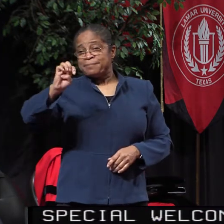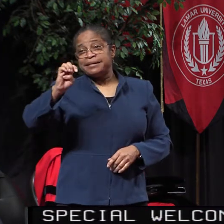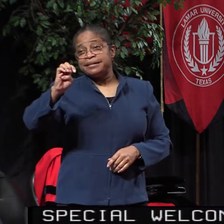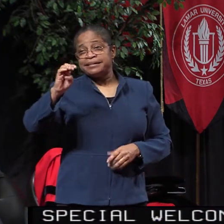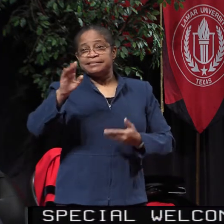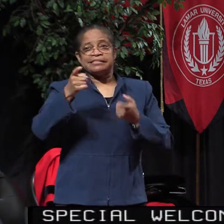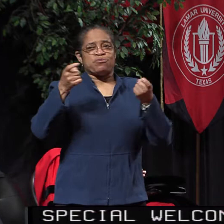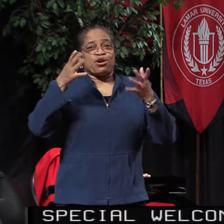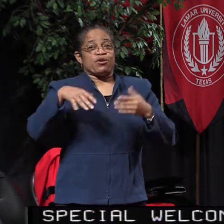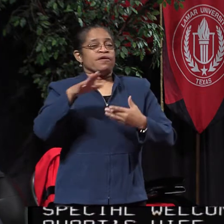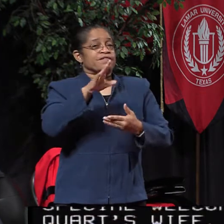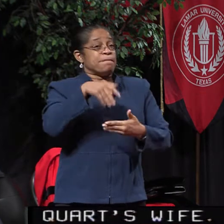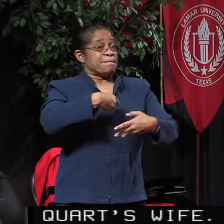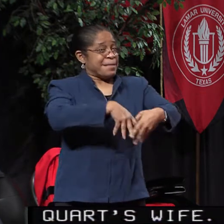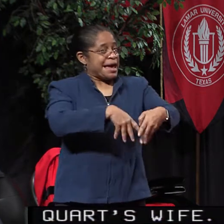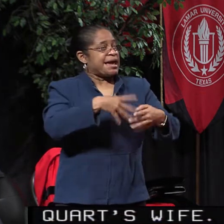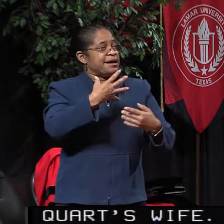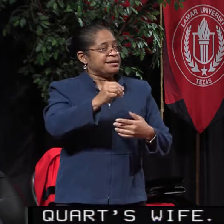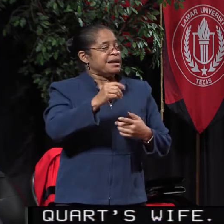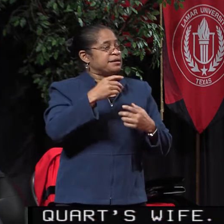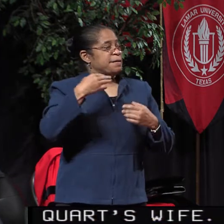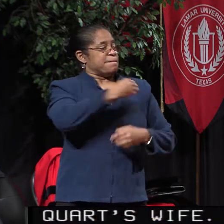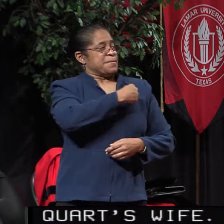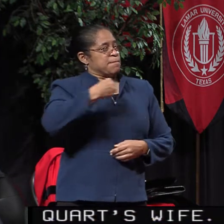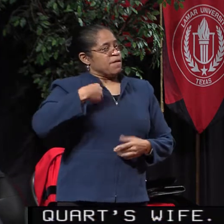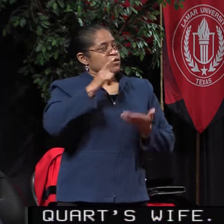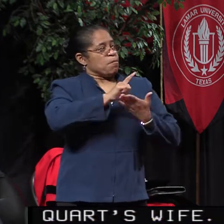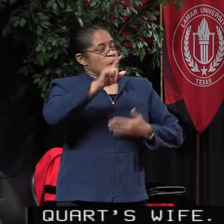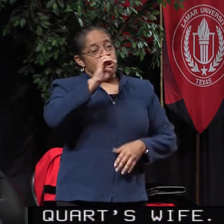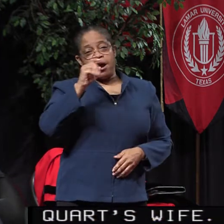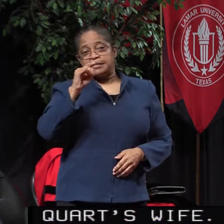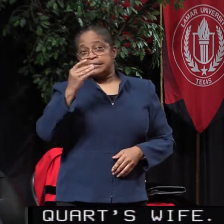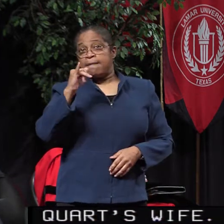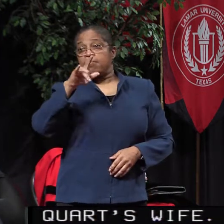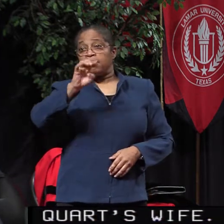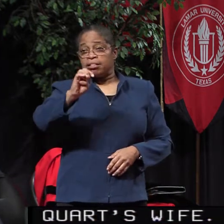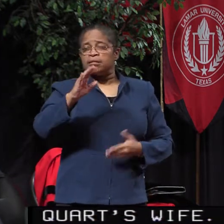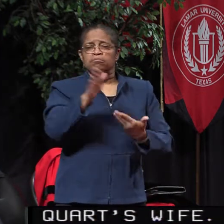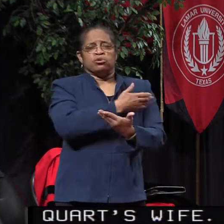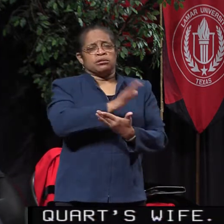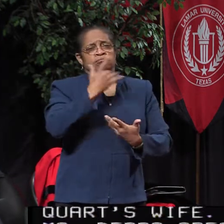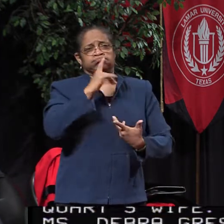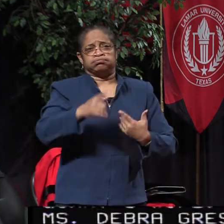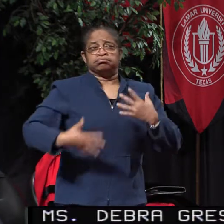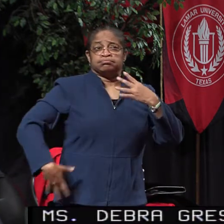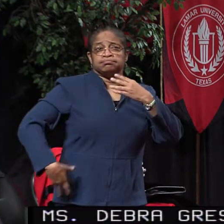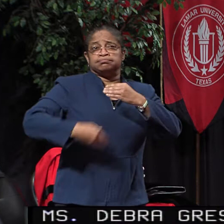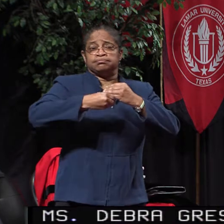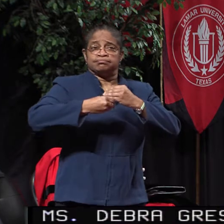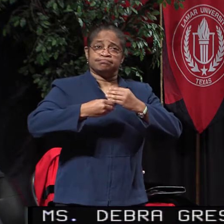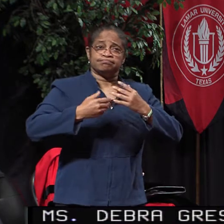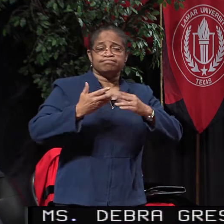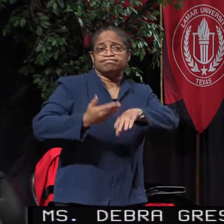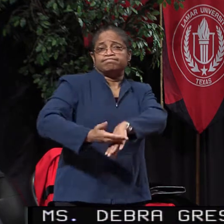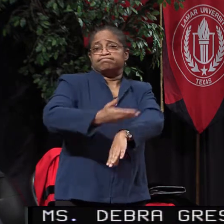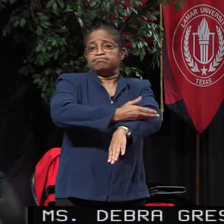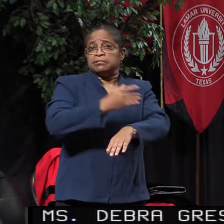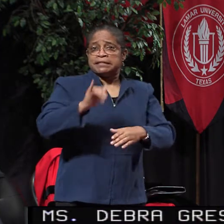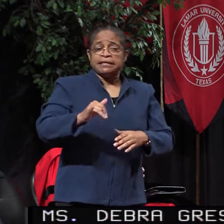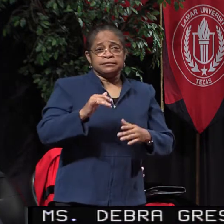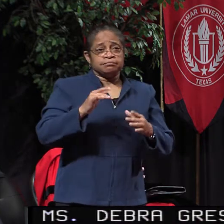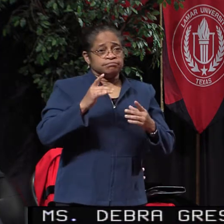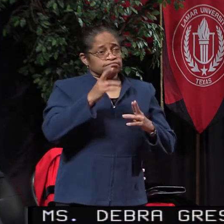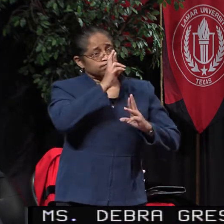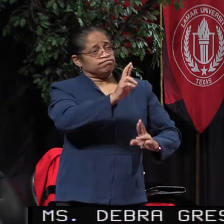of bands and members of the Lamar Brass Ensemble. Their music adds so much to this special occasion. The readers of